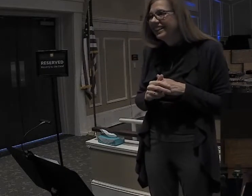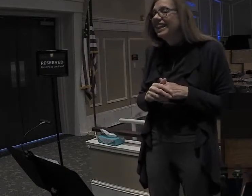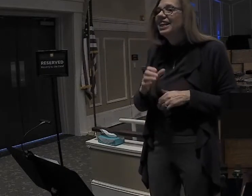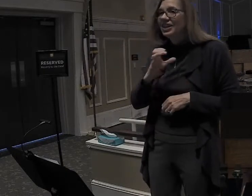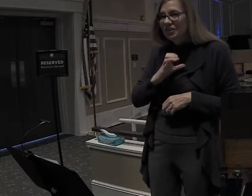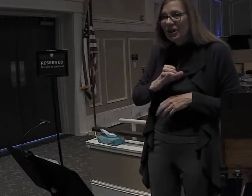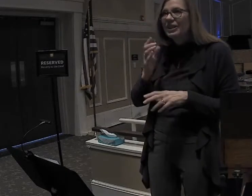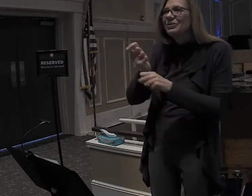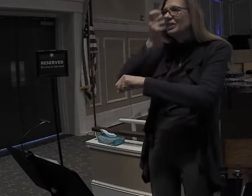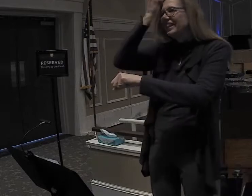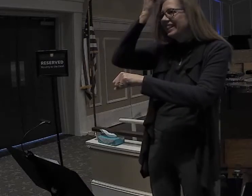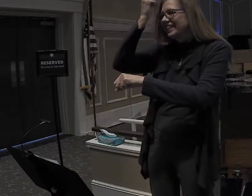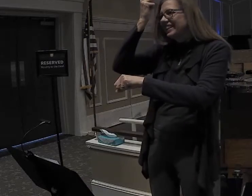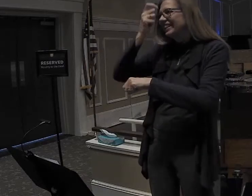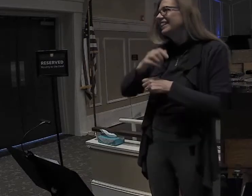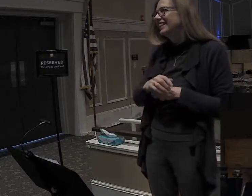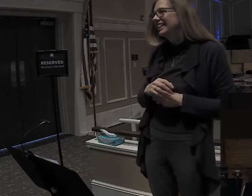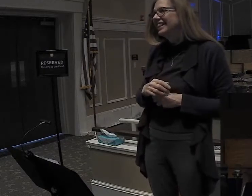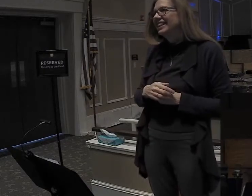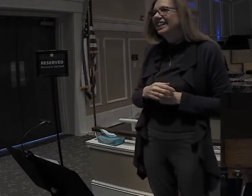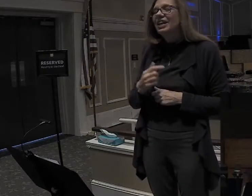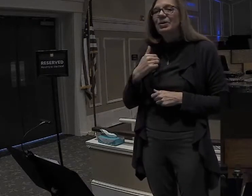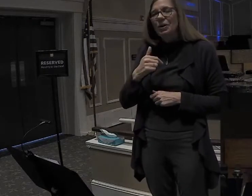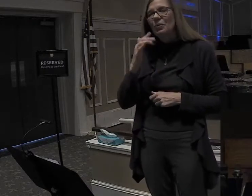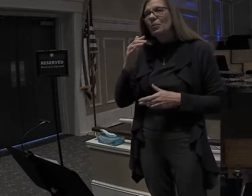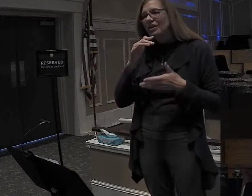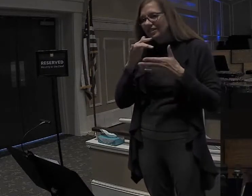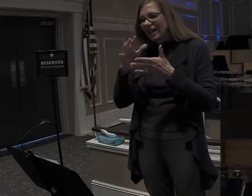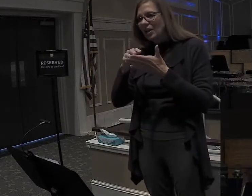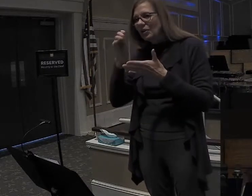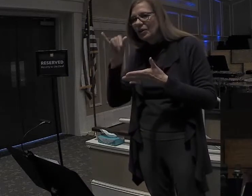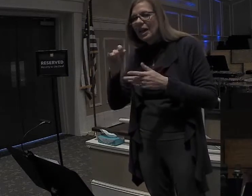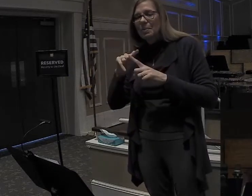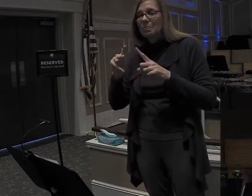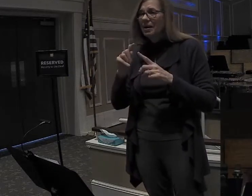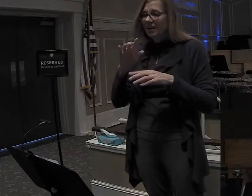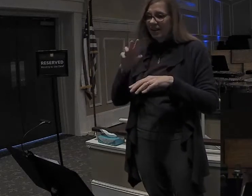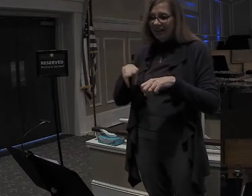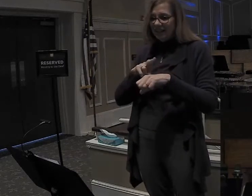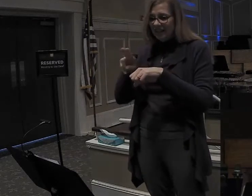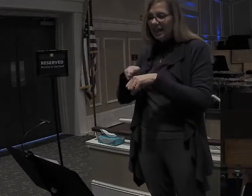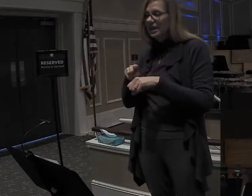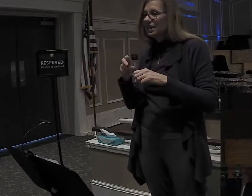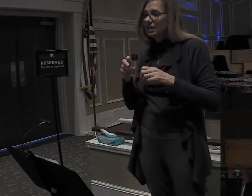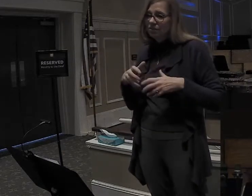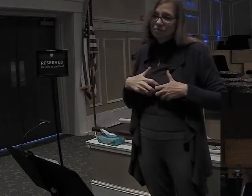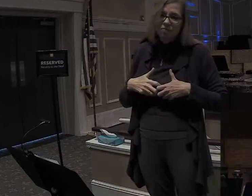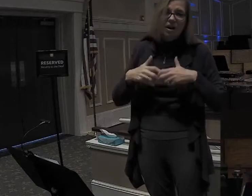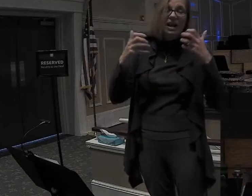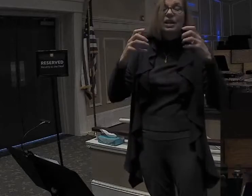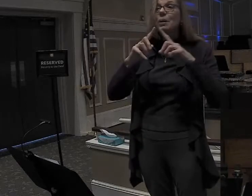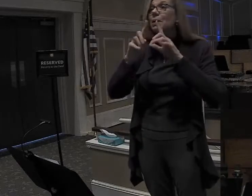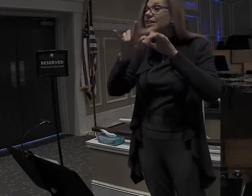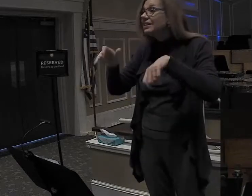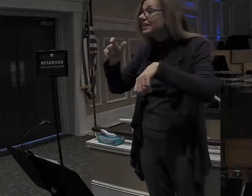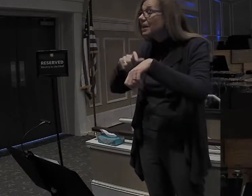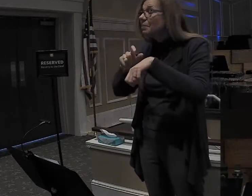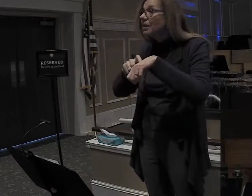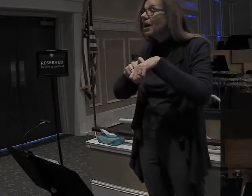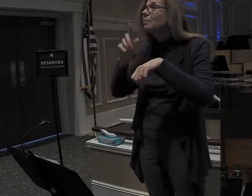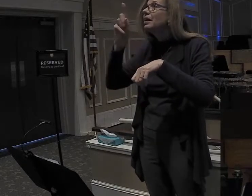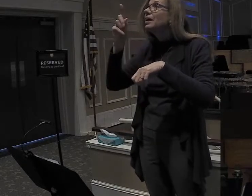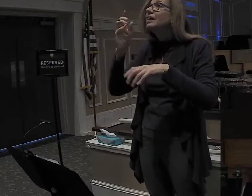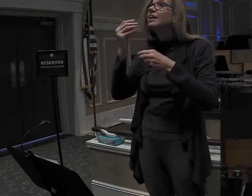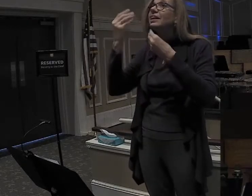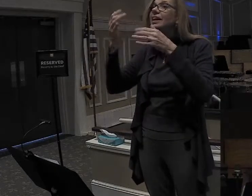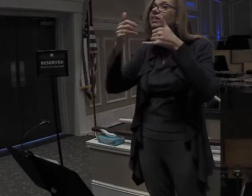Christ wins. We're going to study it. But they rage. But it's also a time of reward. A time to reward your bondservants, the prophets,